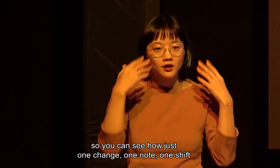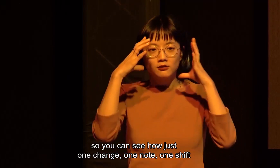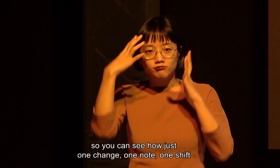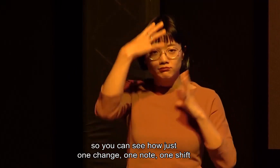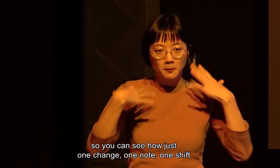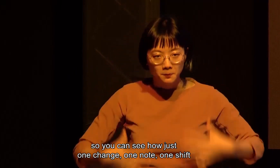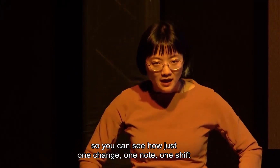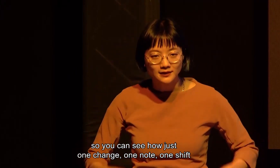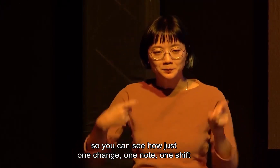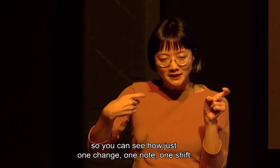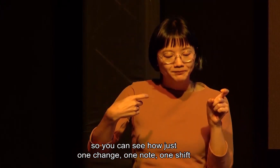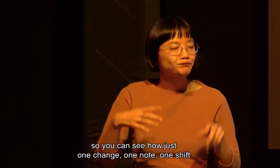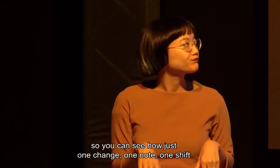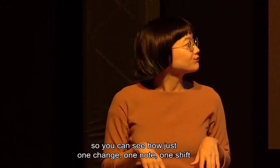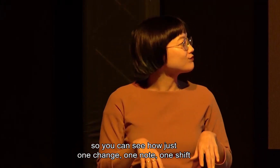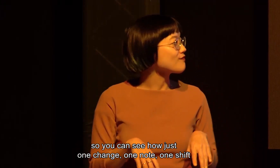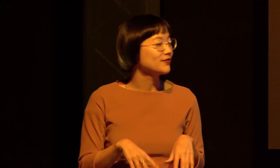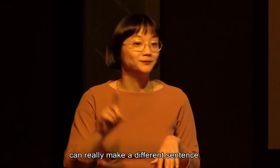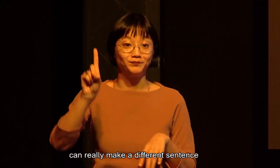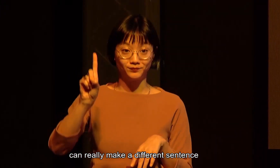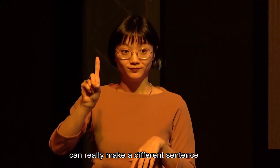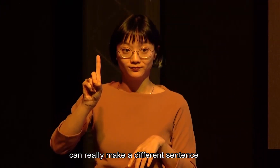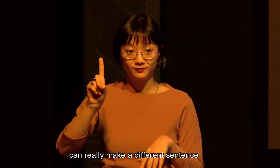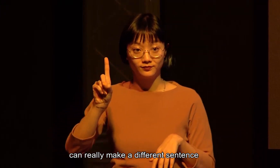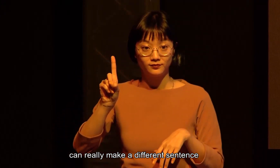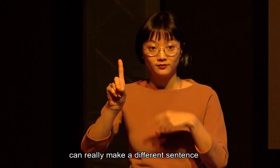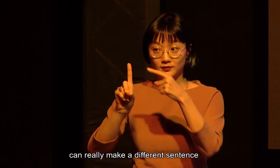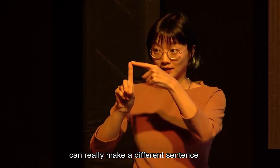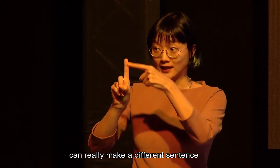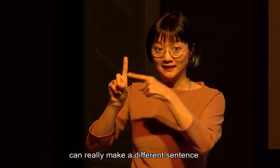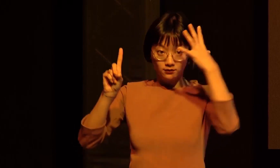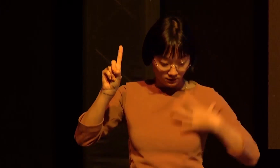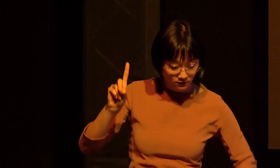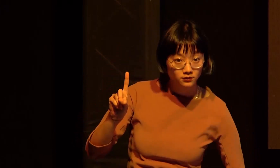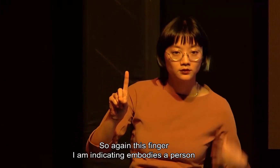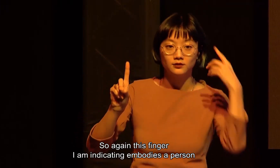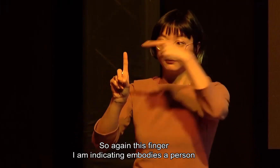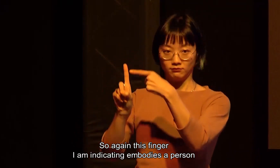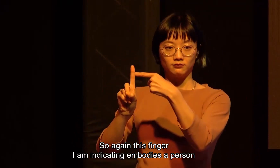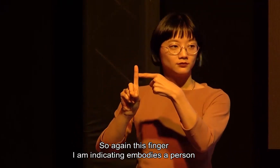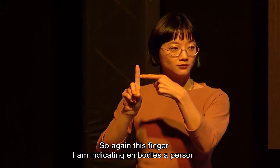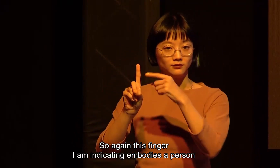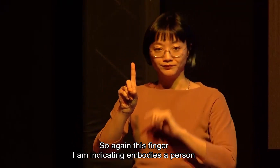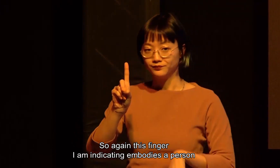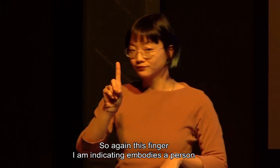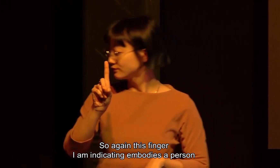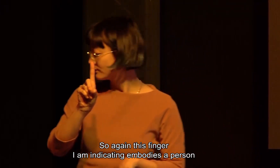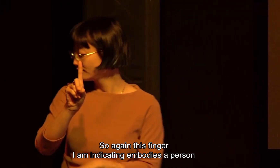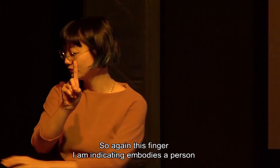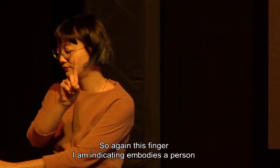one change, one note, one shift can really make a different sentence. So again, this finger I'm indicating